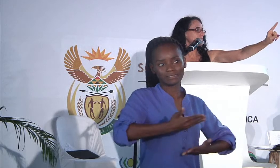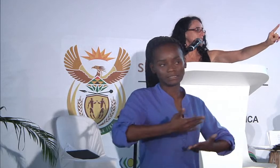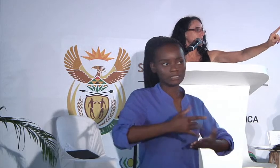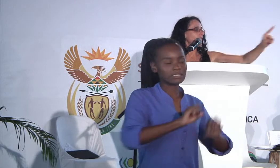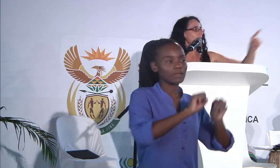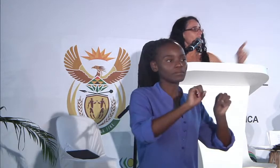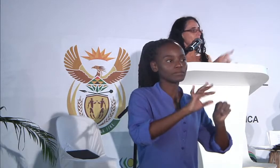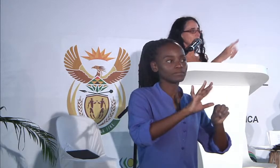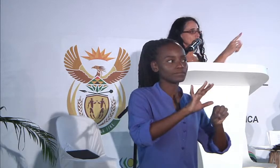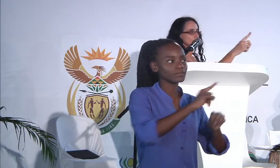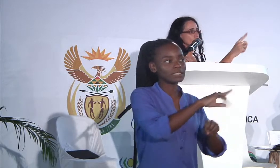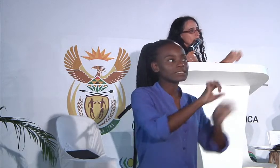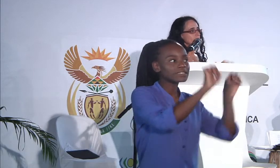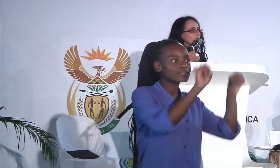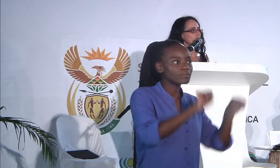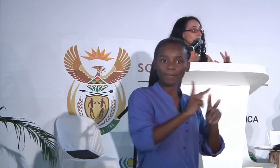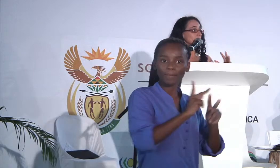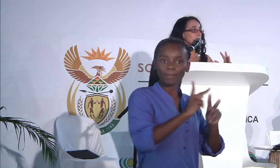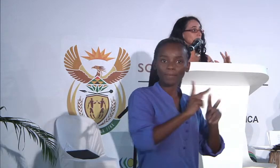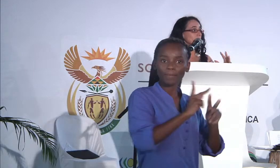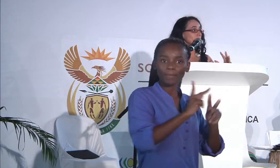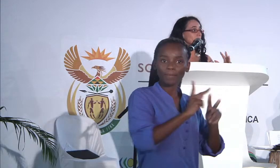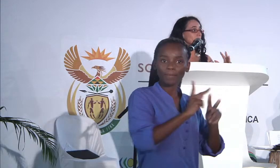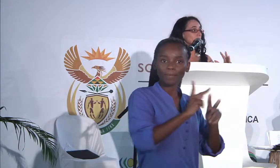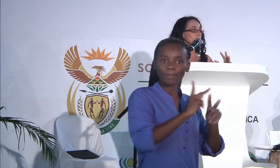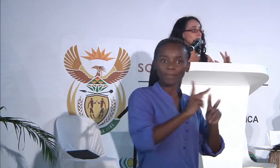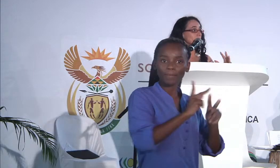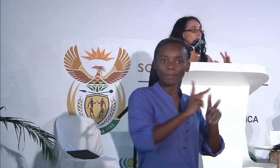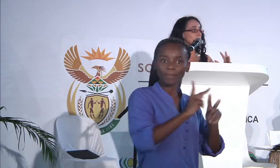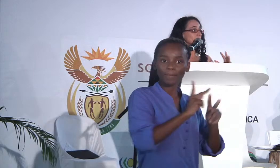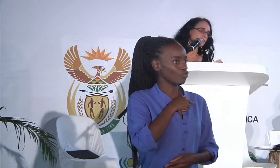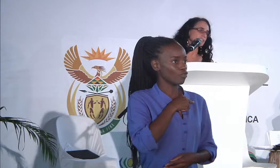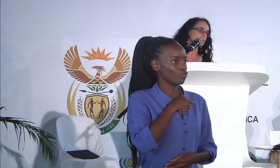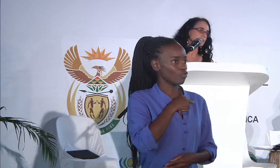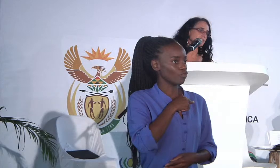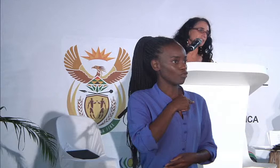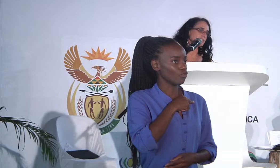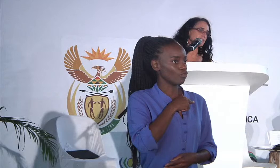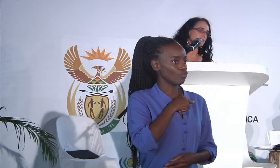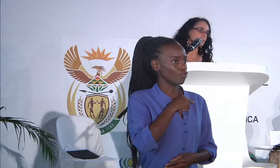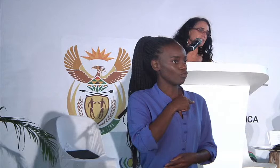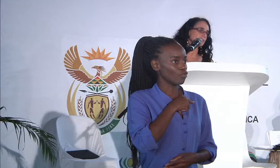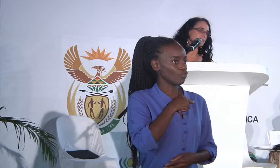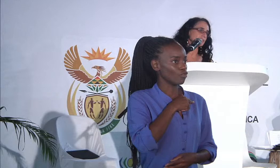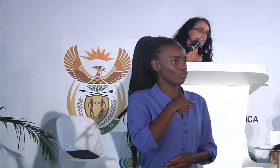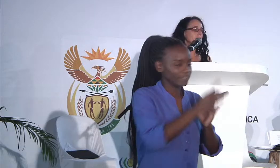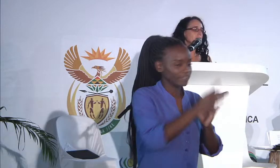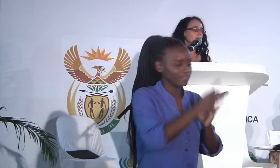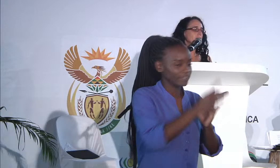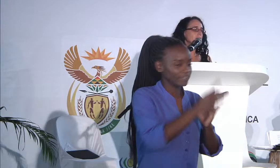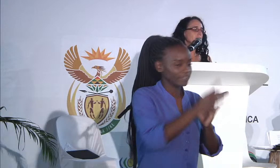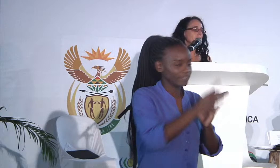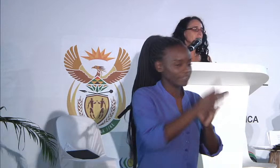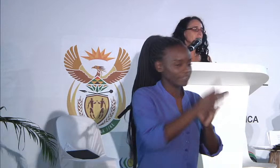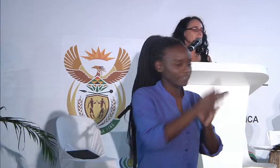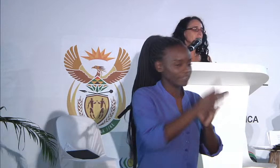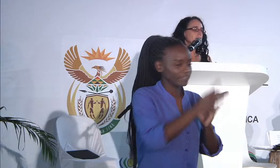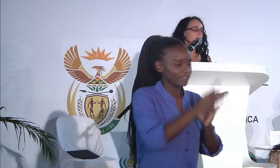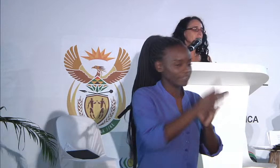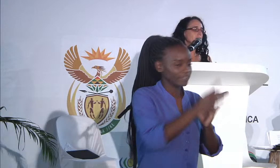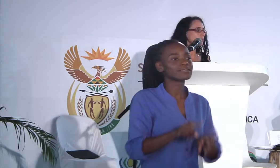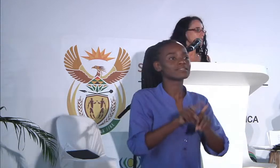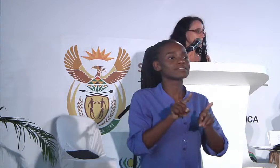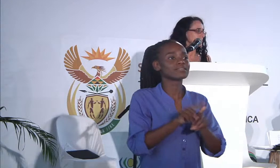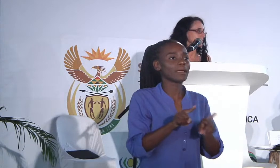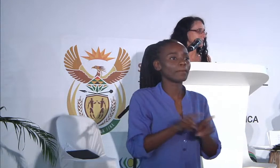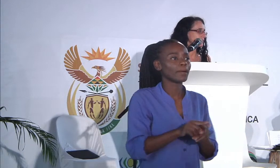space. And there's also a section there on, and how important that was, bringing medical assistance to people